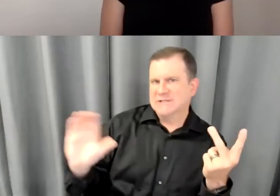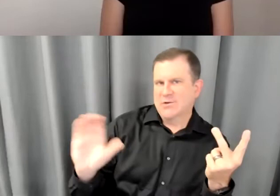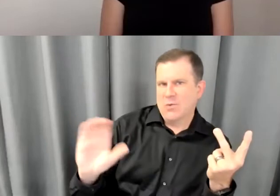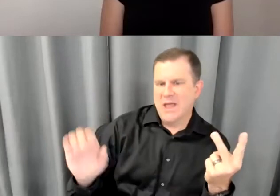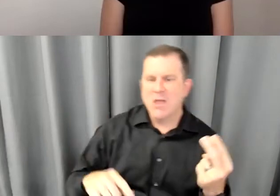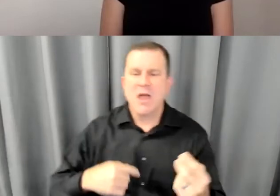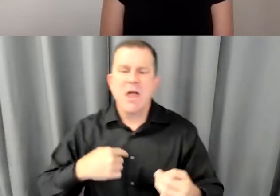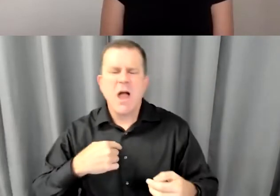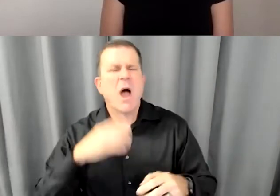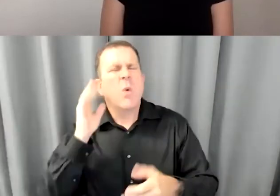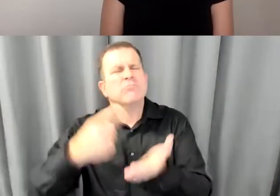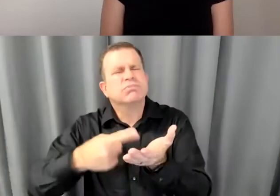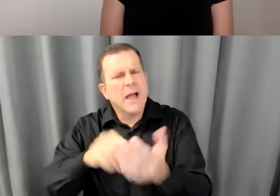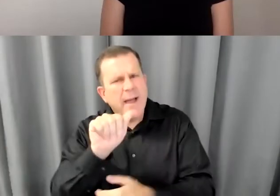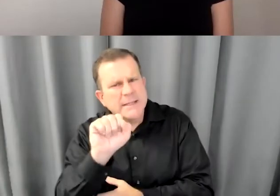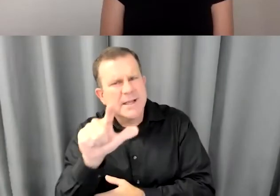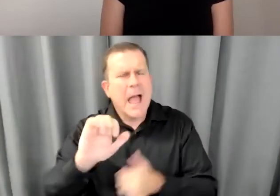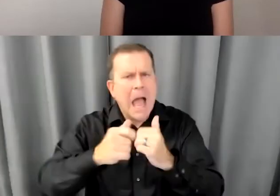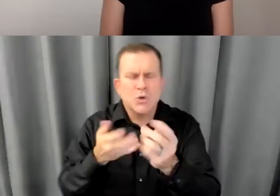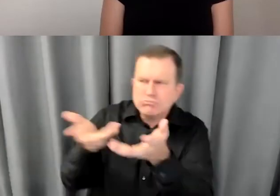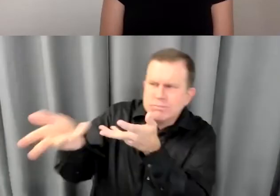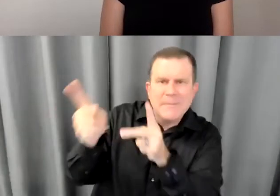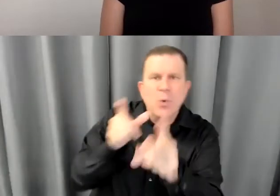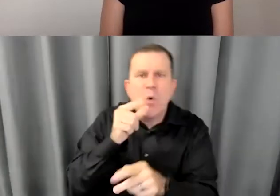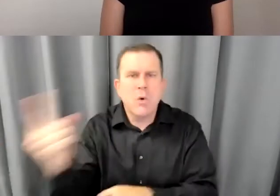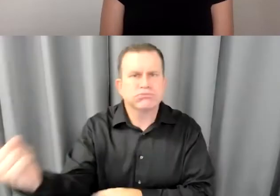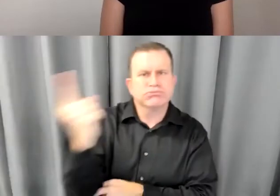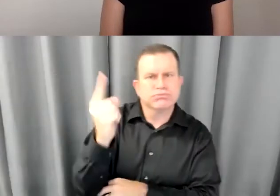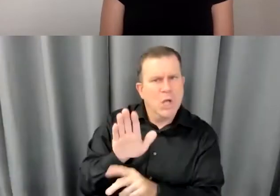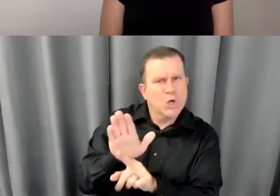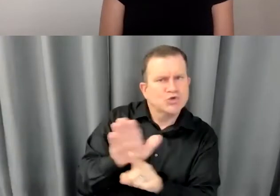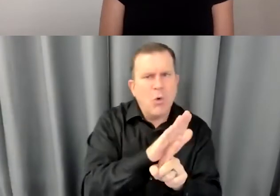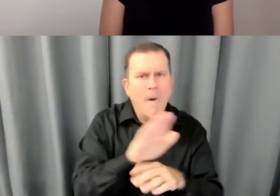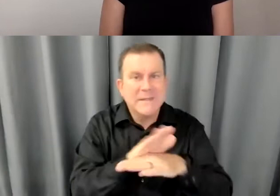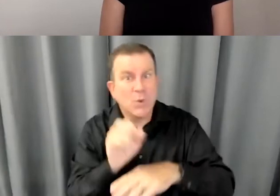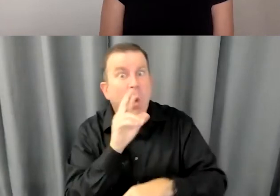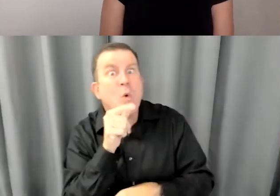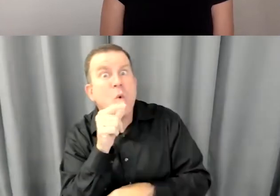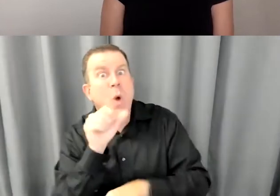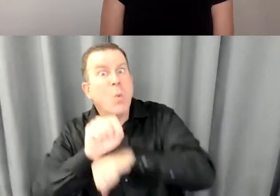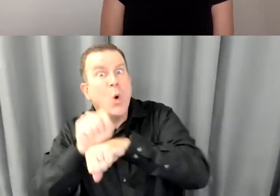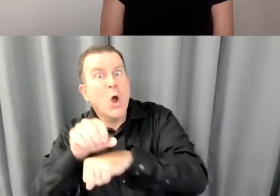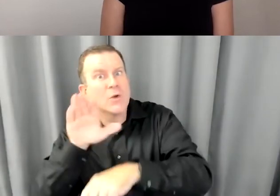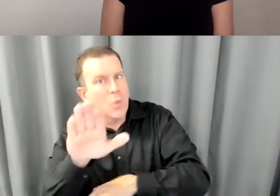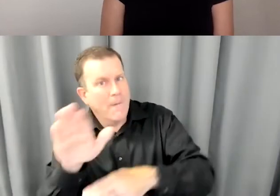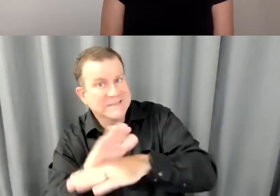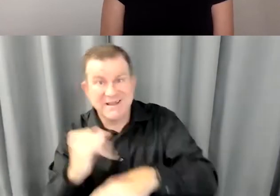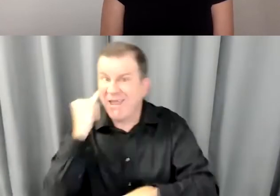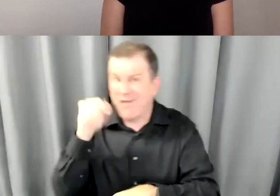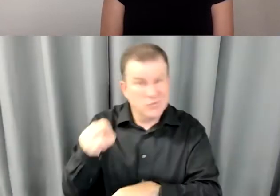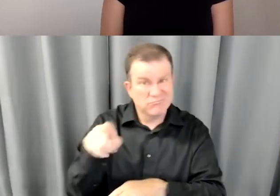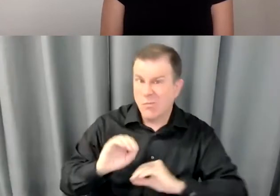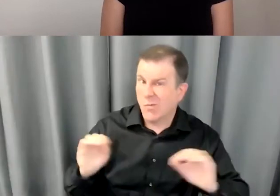to interact with those that might visit your business or work at your business, especially if you may or may not have an American Sign Language interpreter on